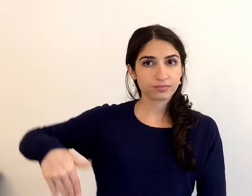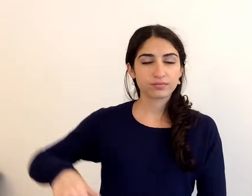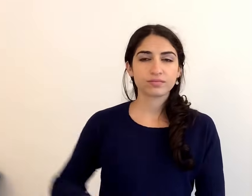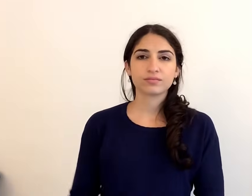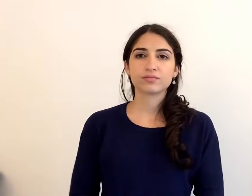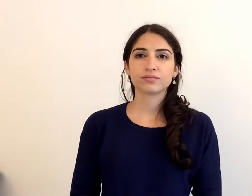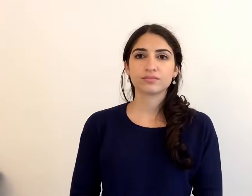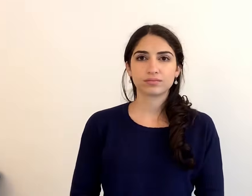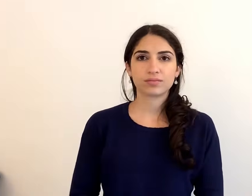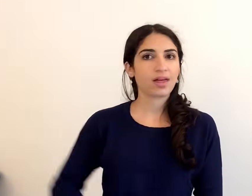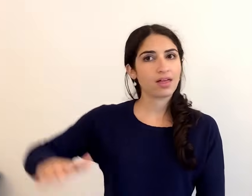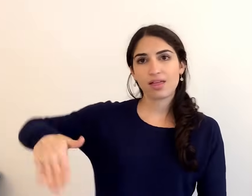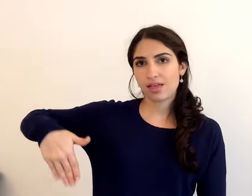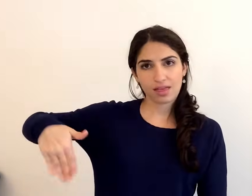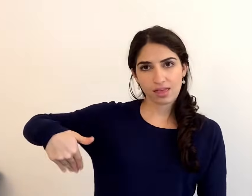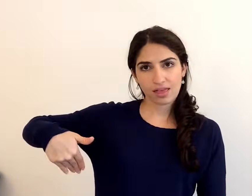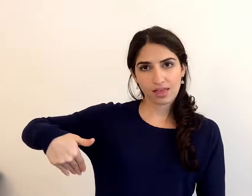Late, not yet.